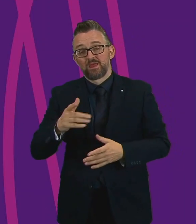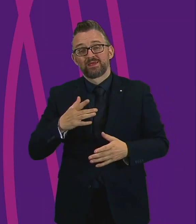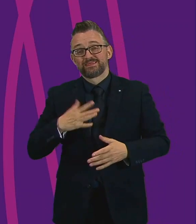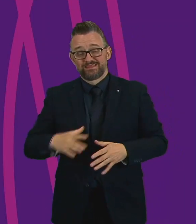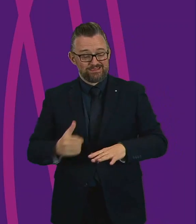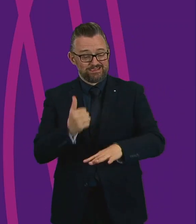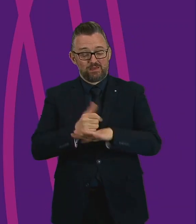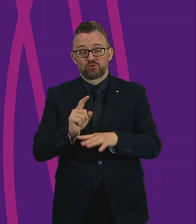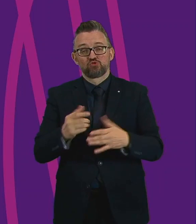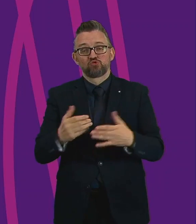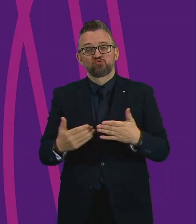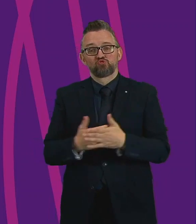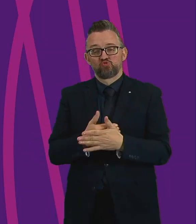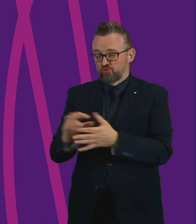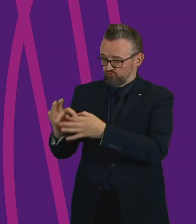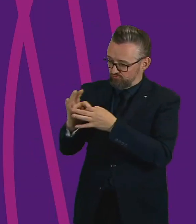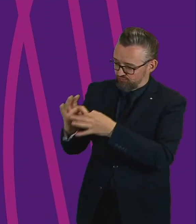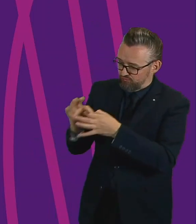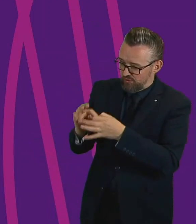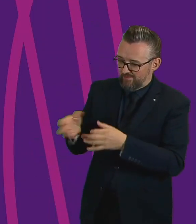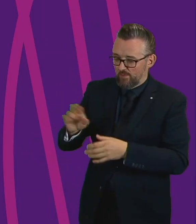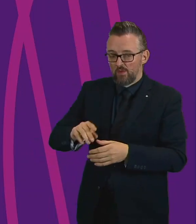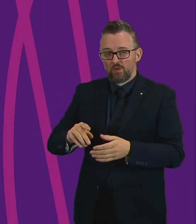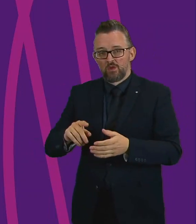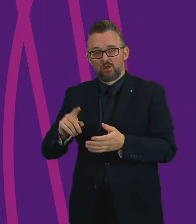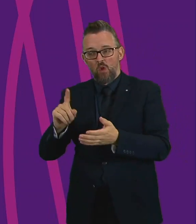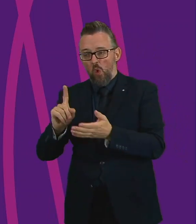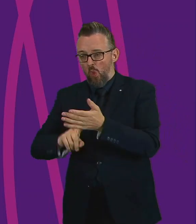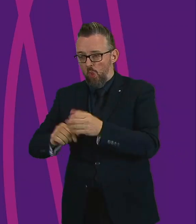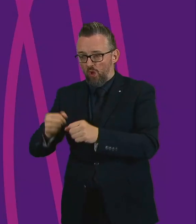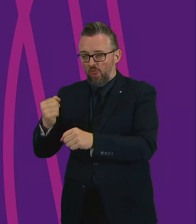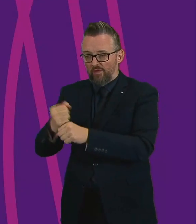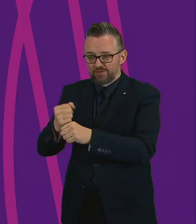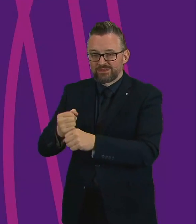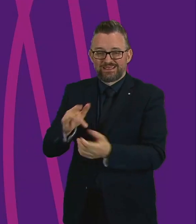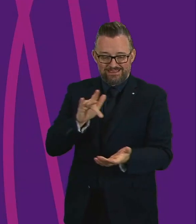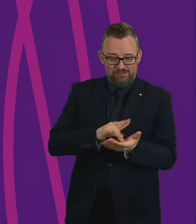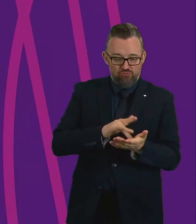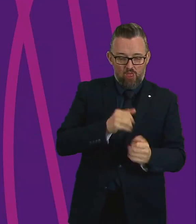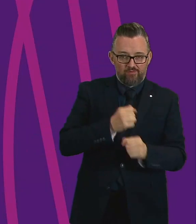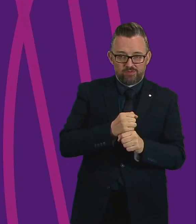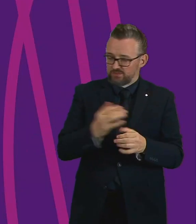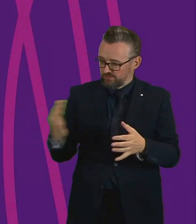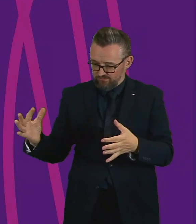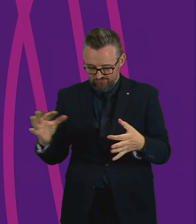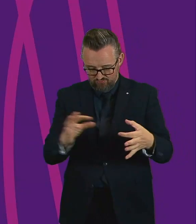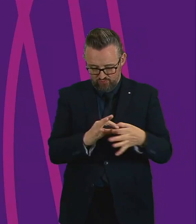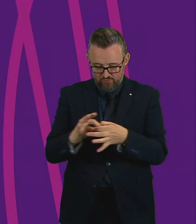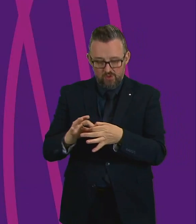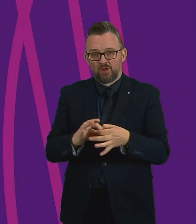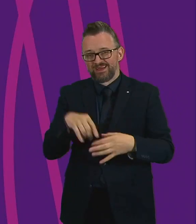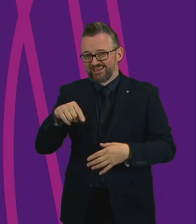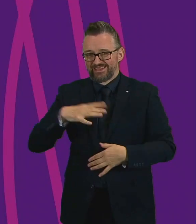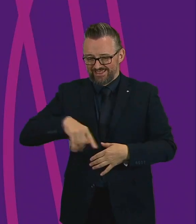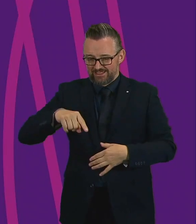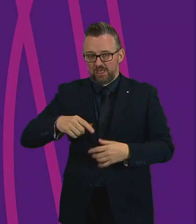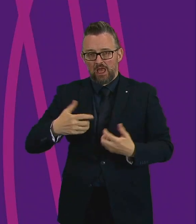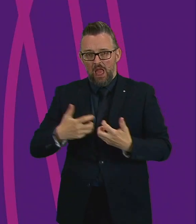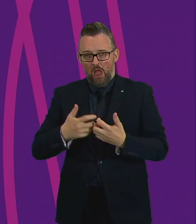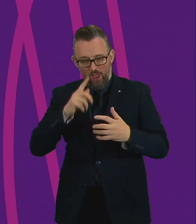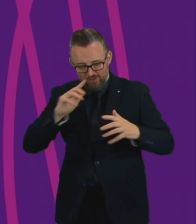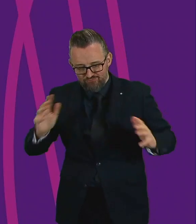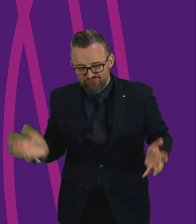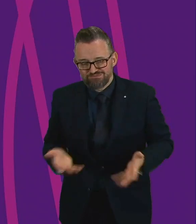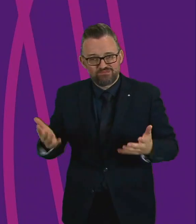relationship, a new deal between local and central government with a common objective of driving forward